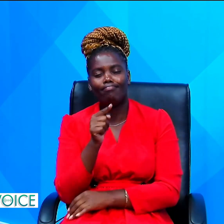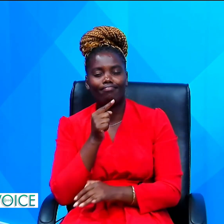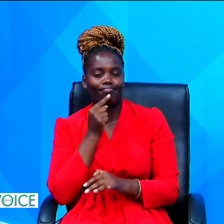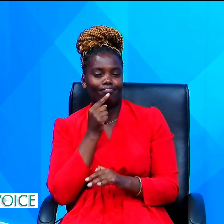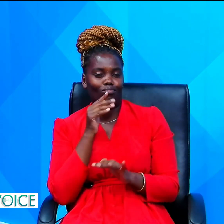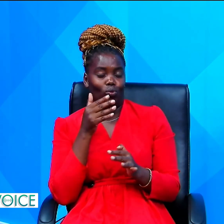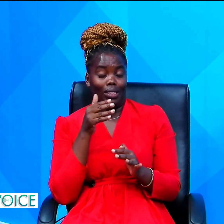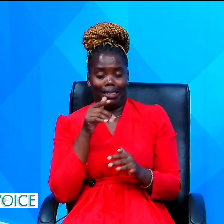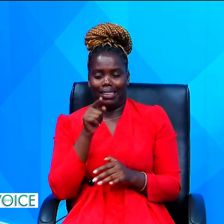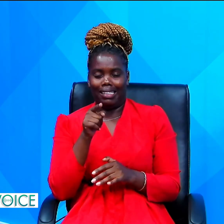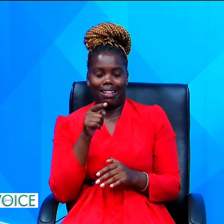step,